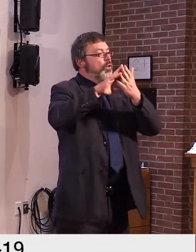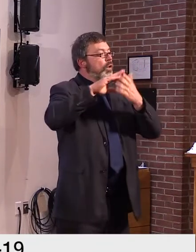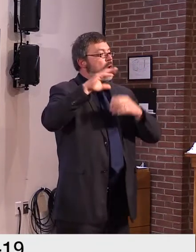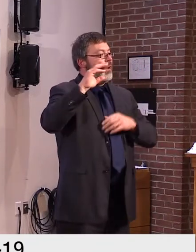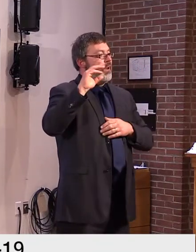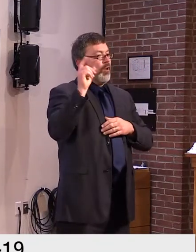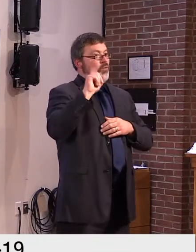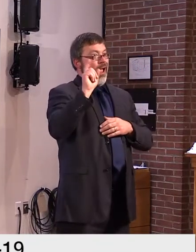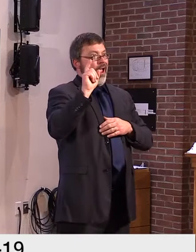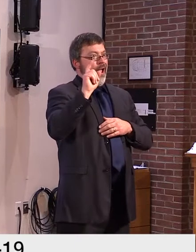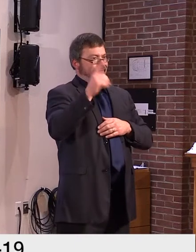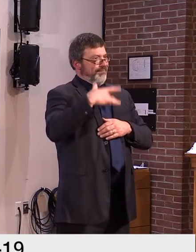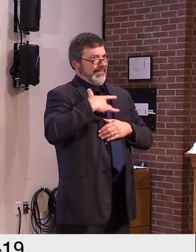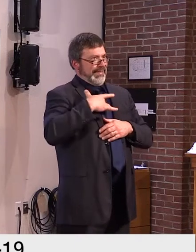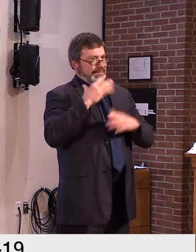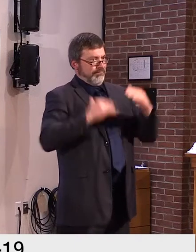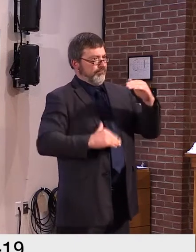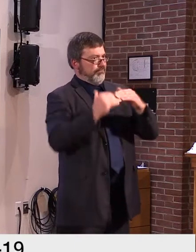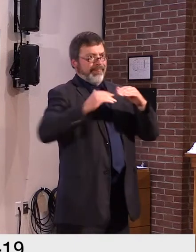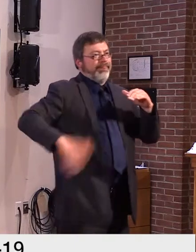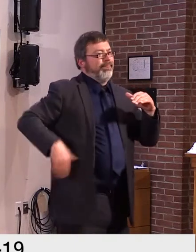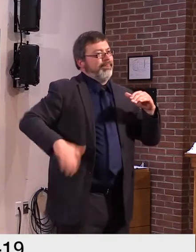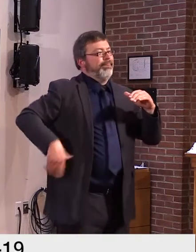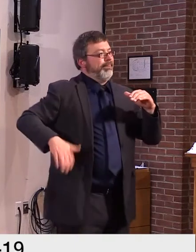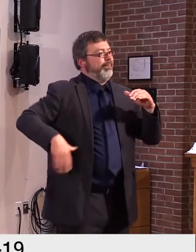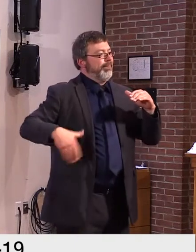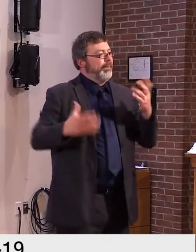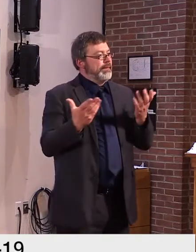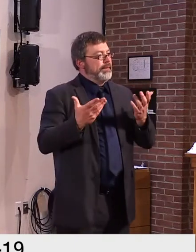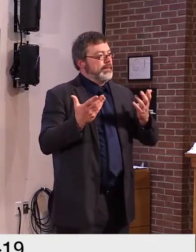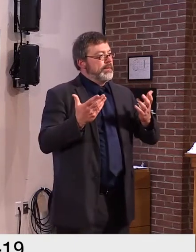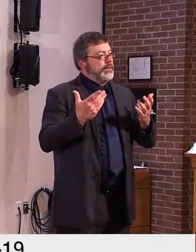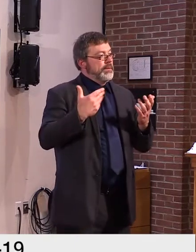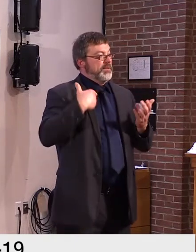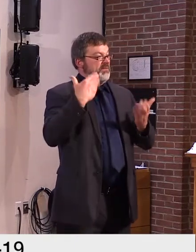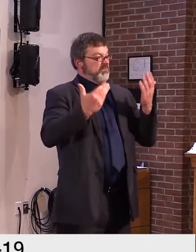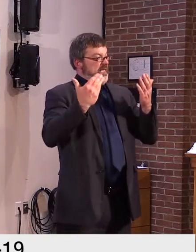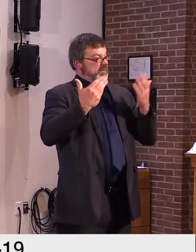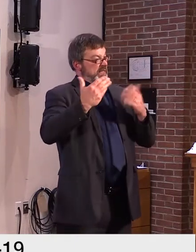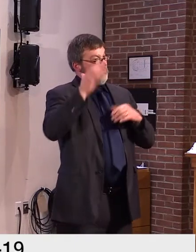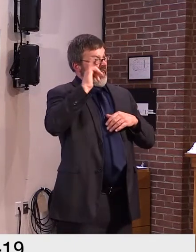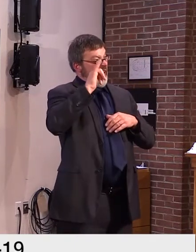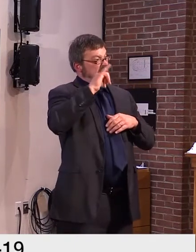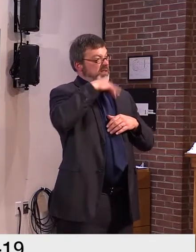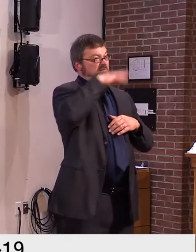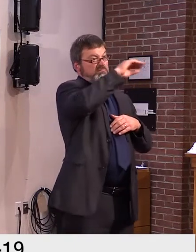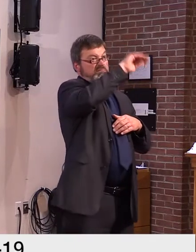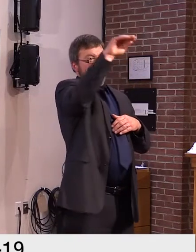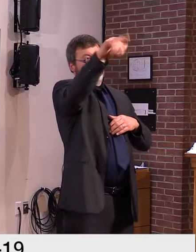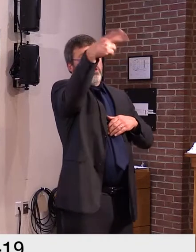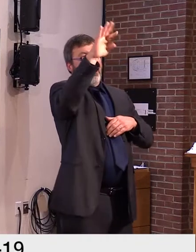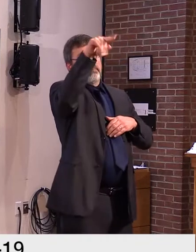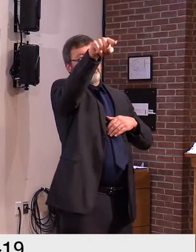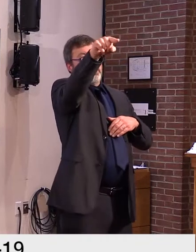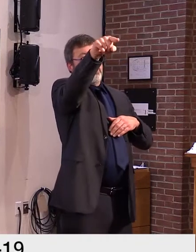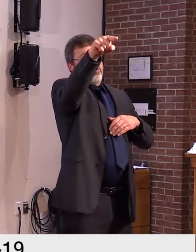been unmet, and we may need to have hubs and employees at those various hubs